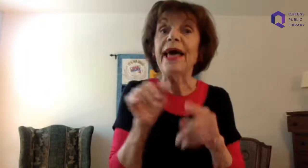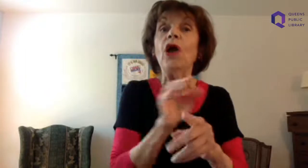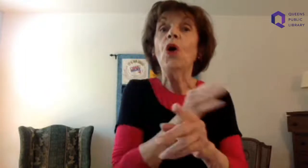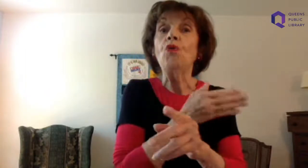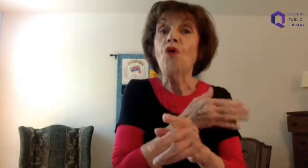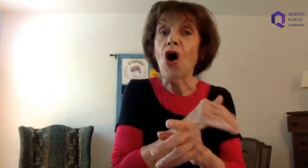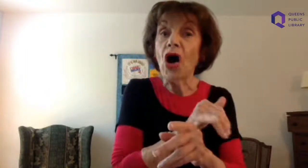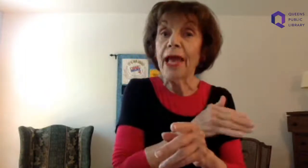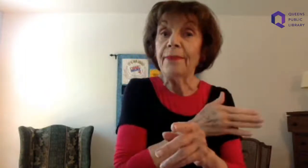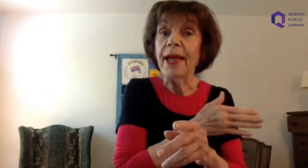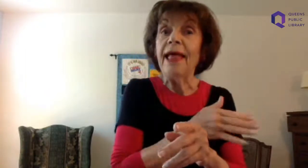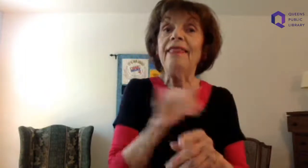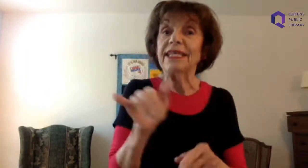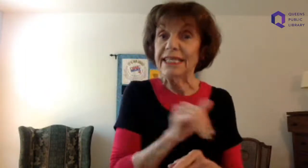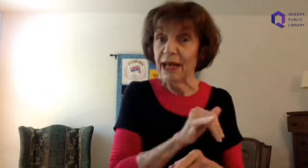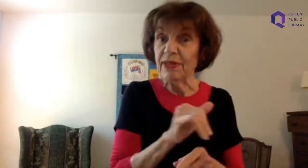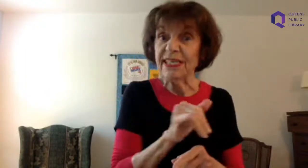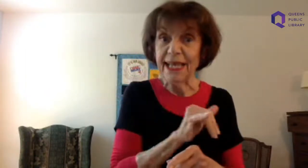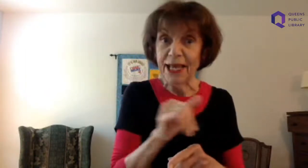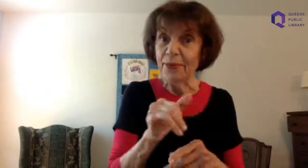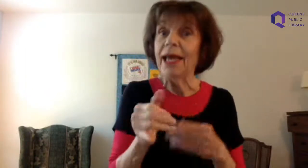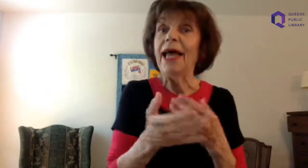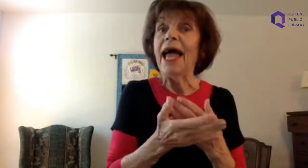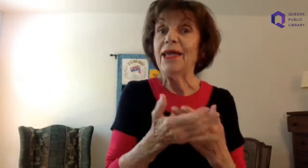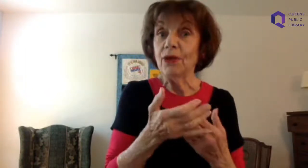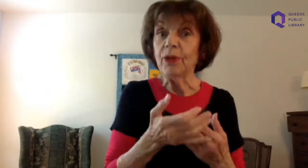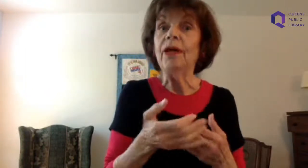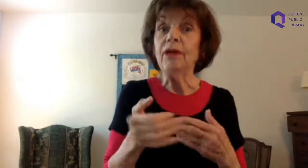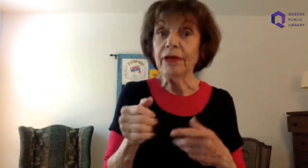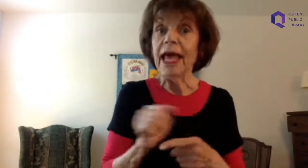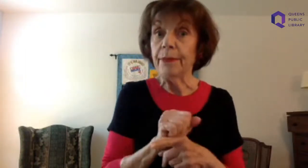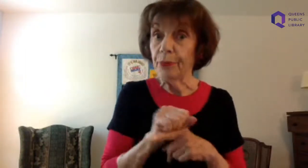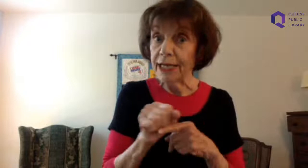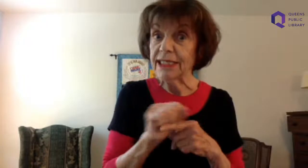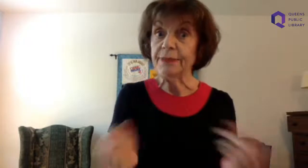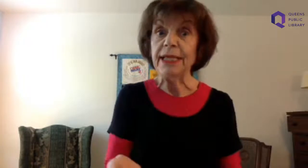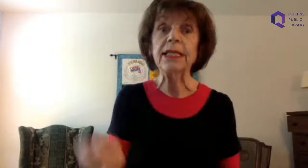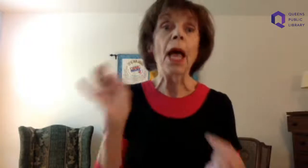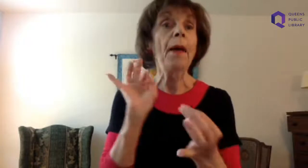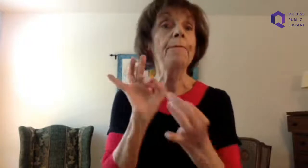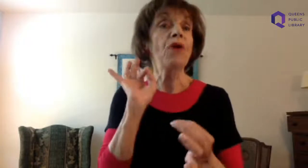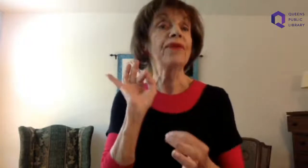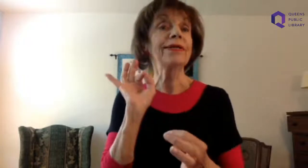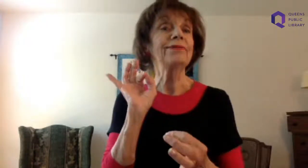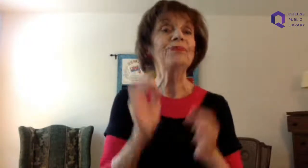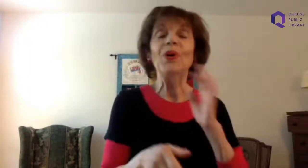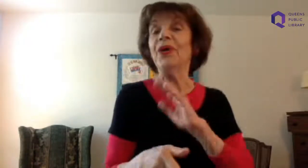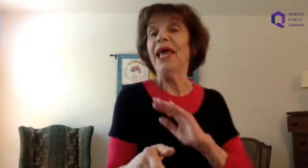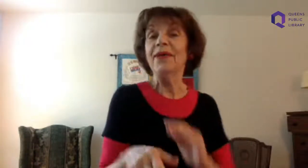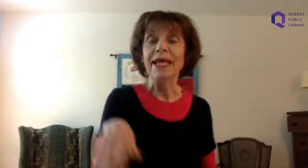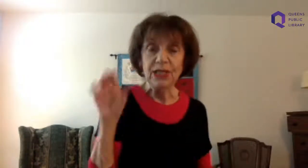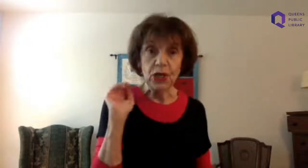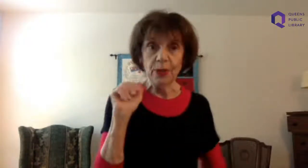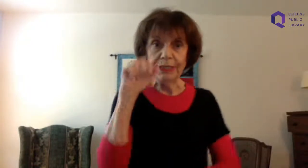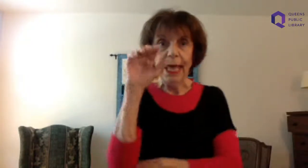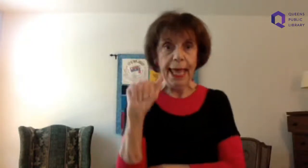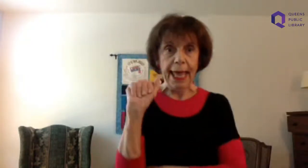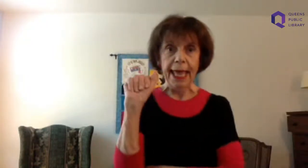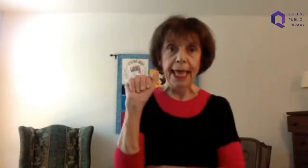that rhyme, that sound the same, and you'll get it. Practice makes perfect. Okay. So it's A,